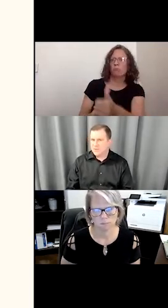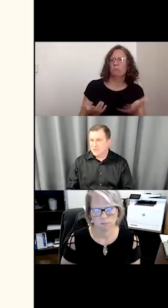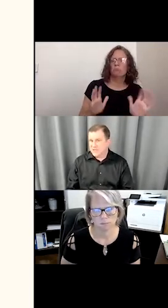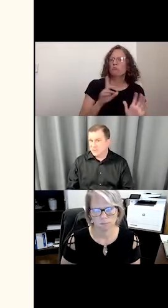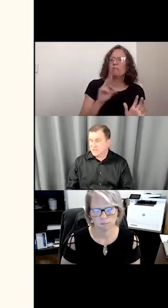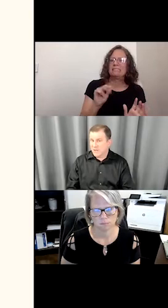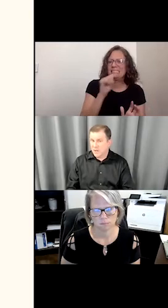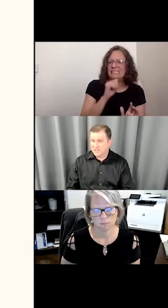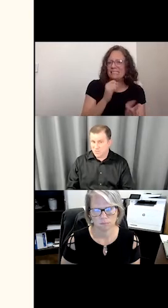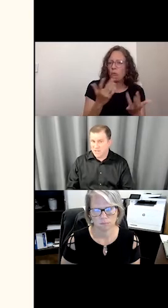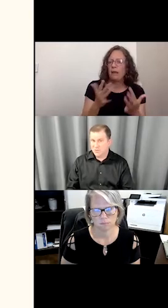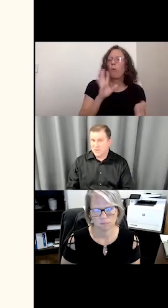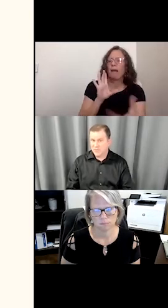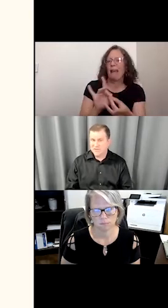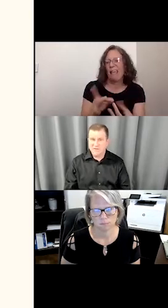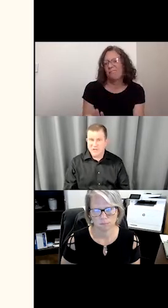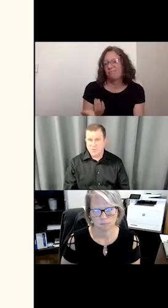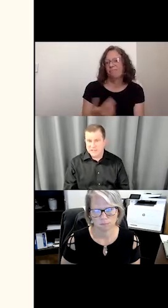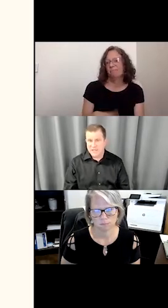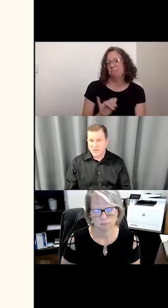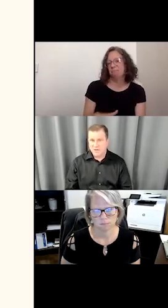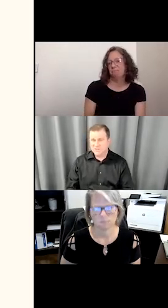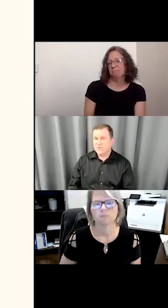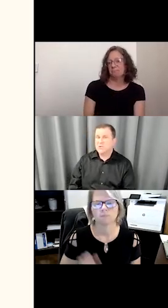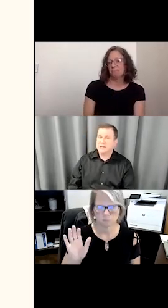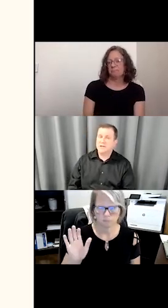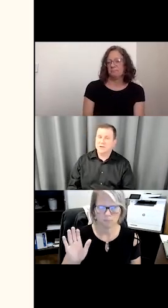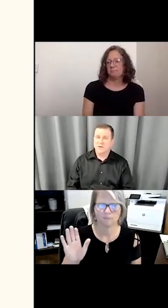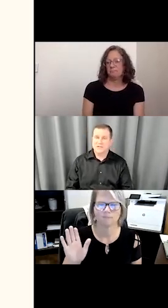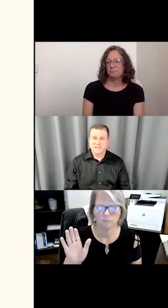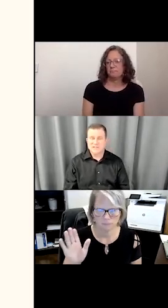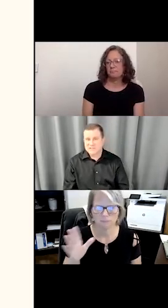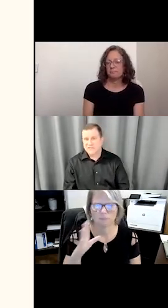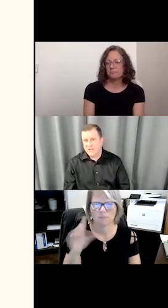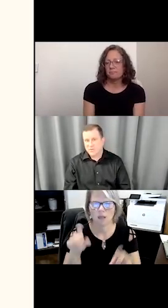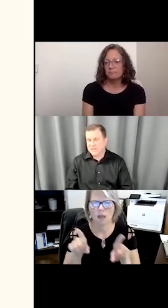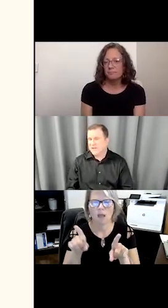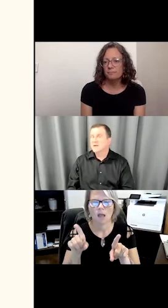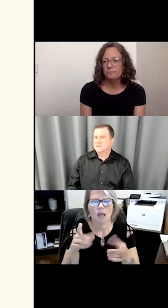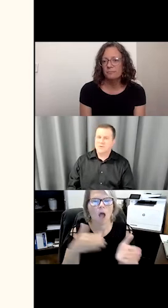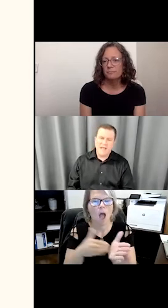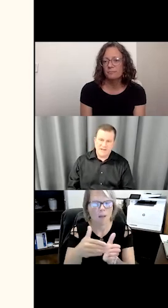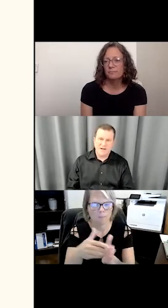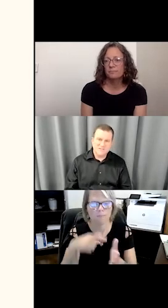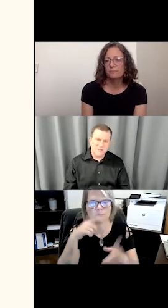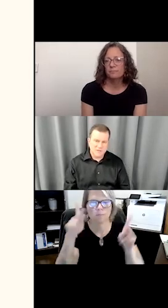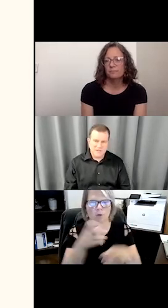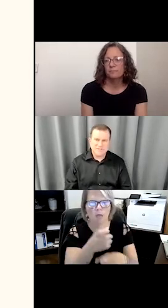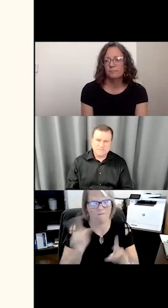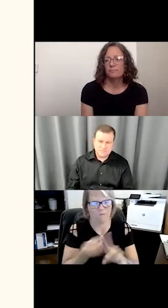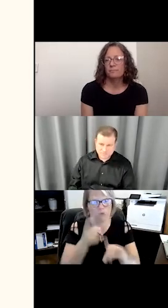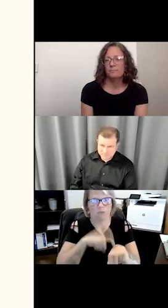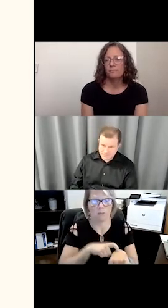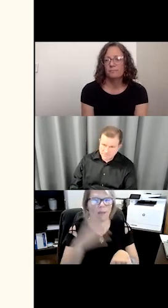people don't understand what's going on as well with a video relay call. So if you get a call that says this is the video relay, don't hang up, stick with